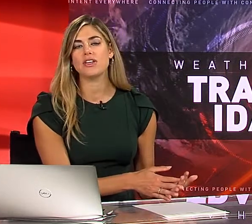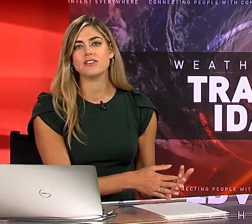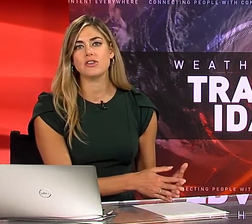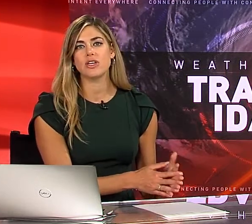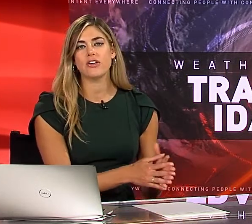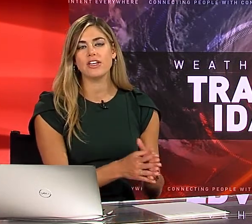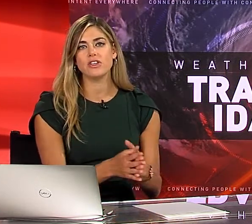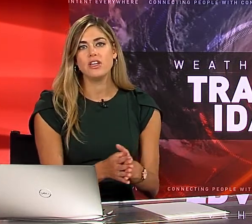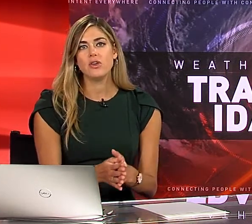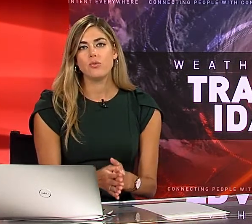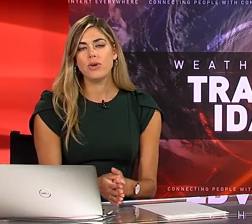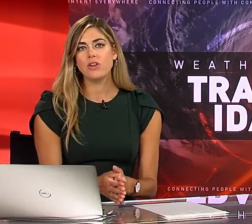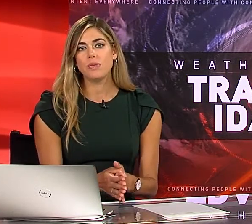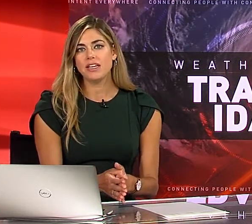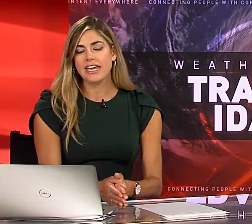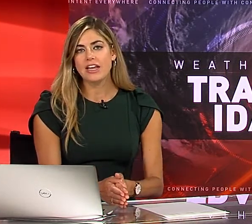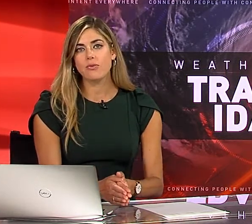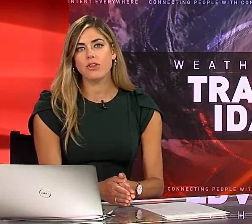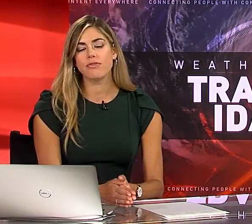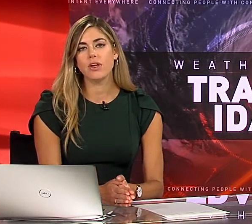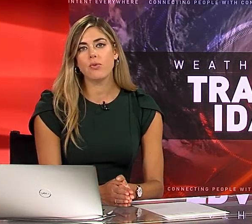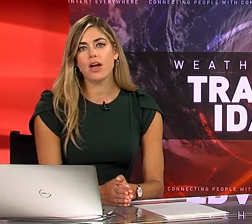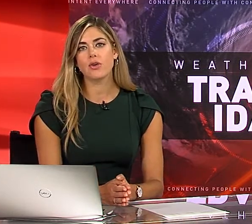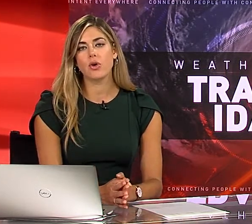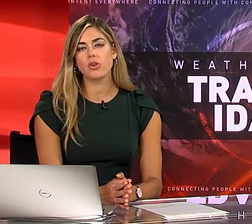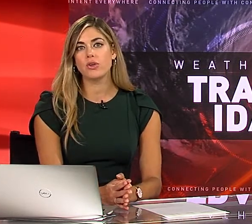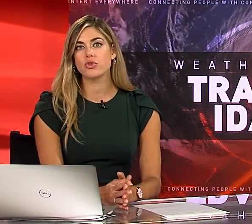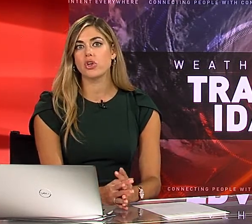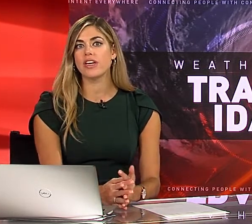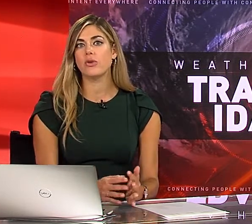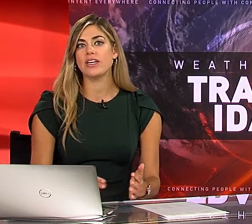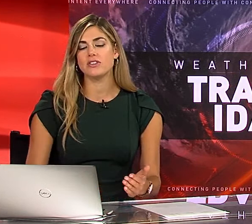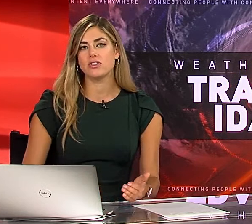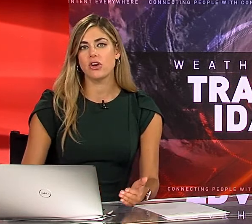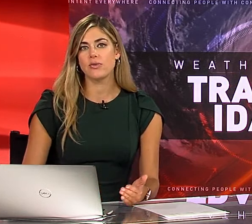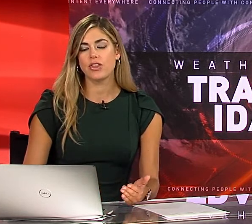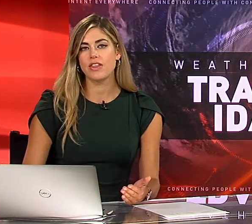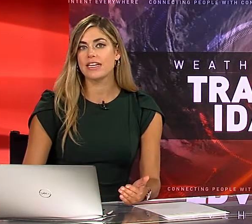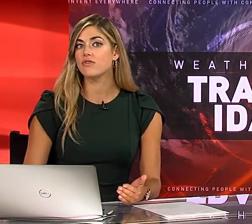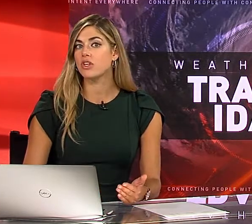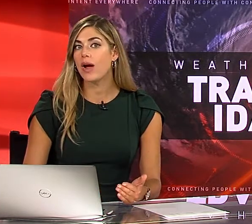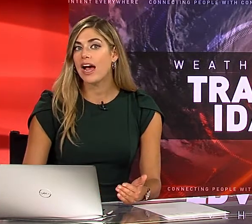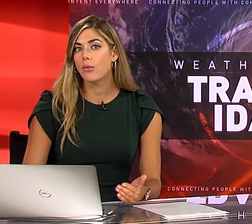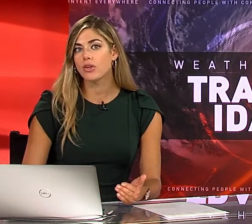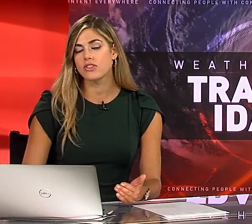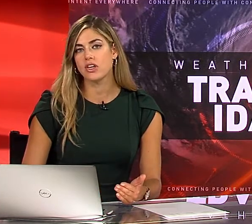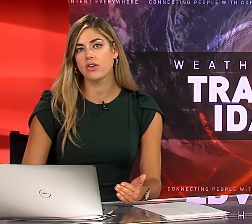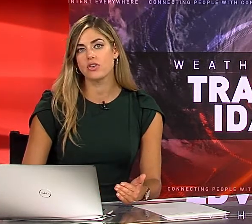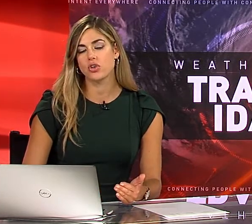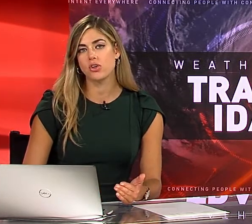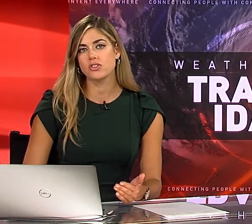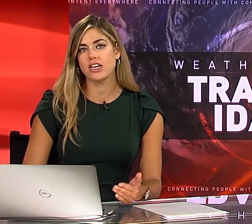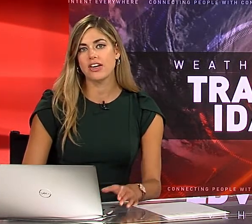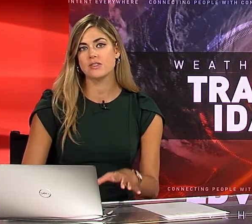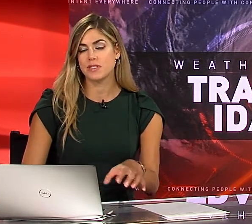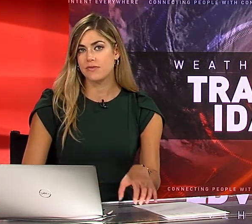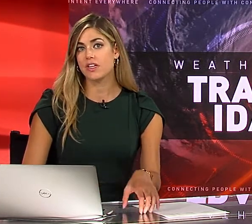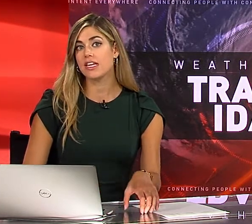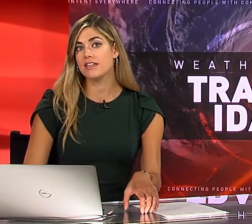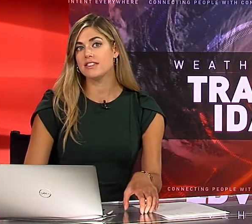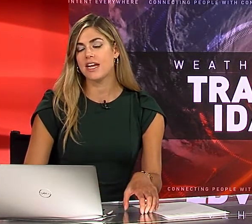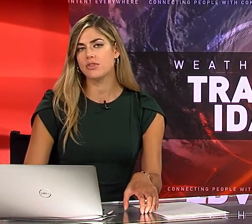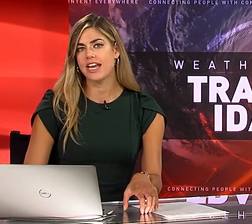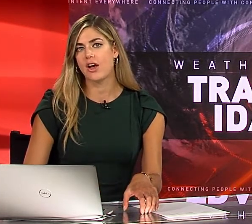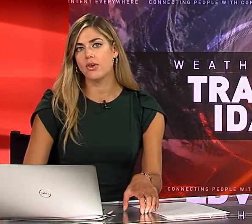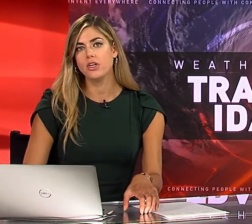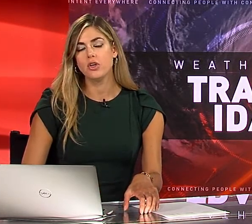telling you this, those areas will be hit with floodwater. Road closures are already going to start within the next few hours here in the Charleston area, specifically